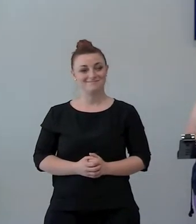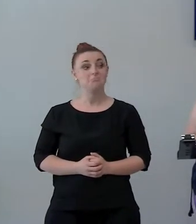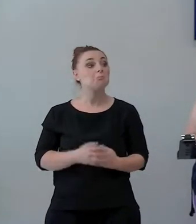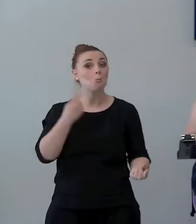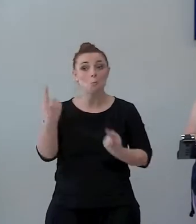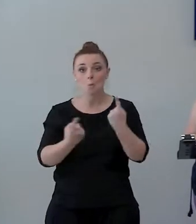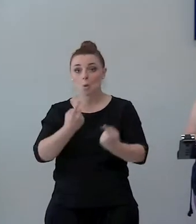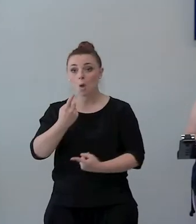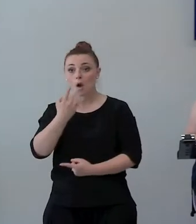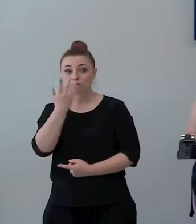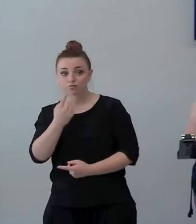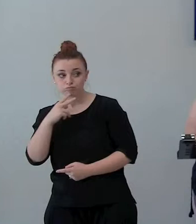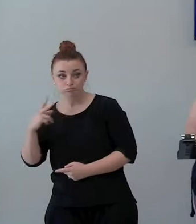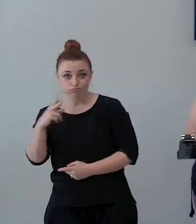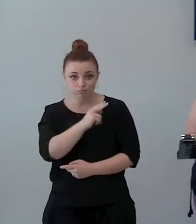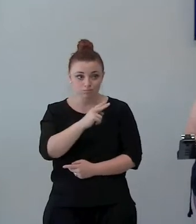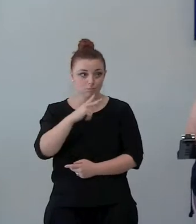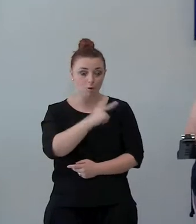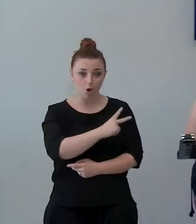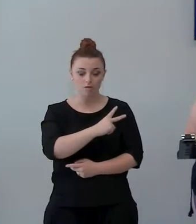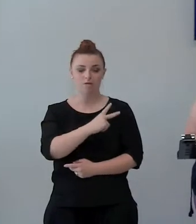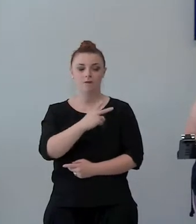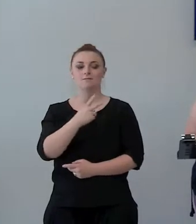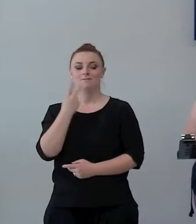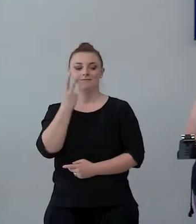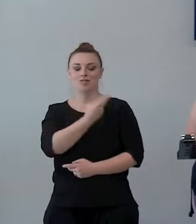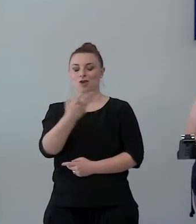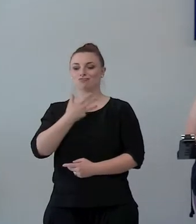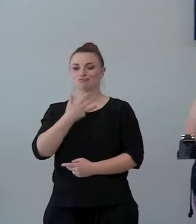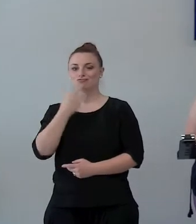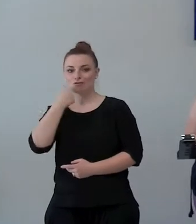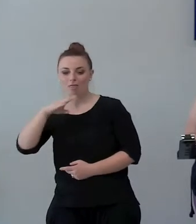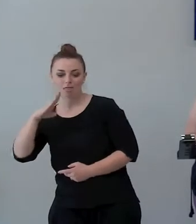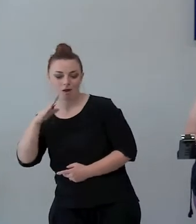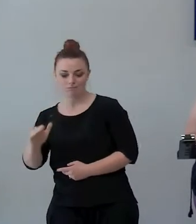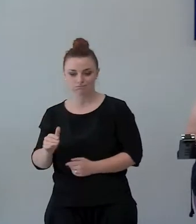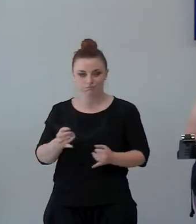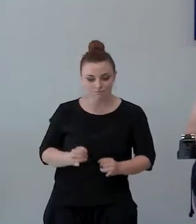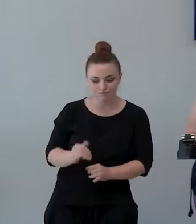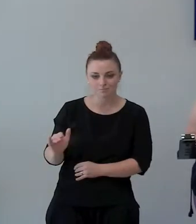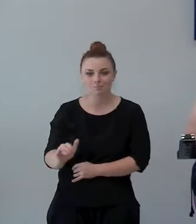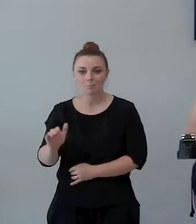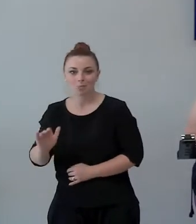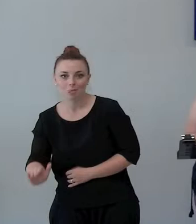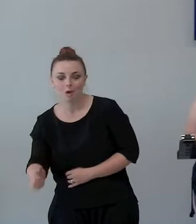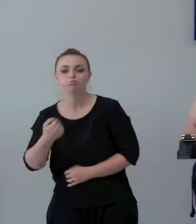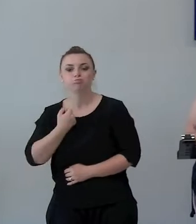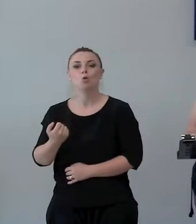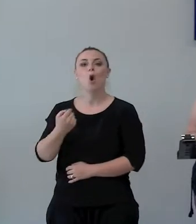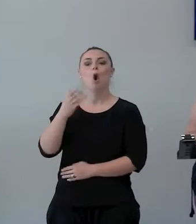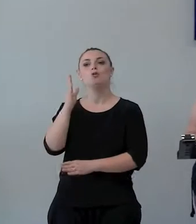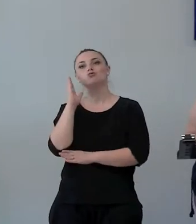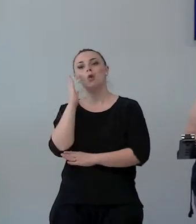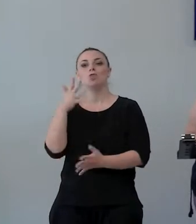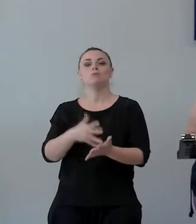Io penso, io vedo persone con figli piccoli, quindi possono avere un sonno disturbato perché i